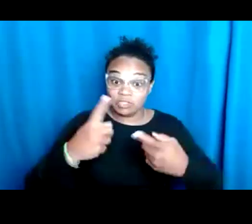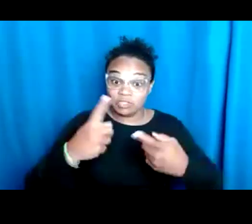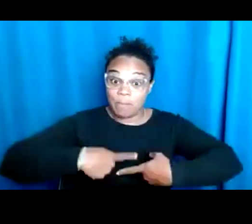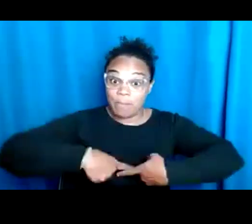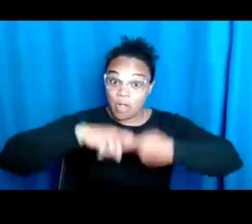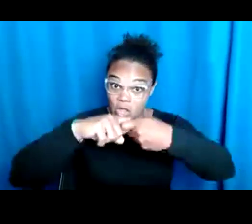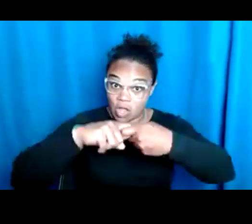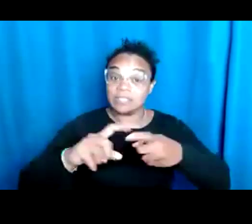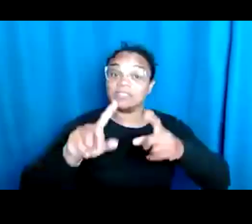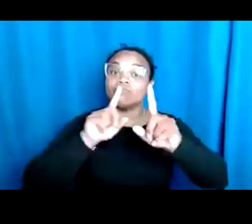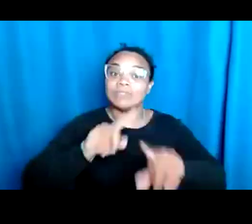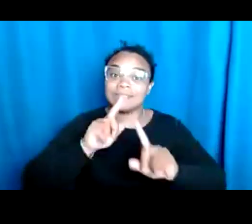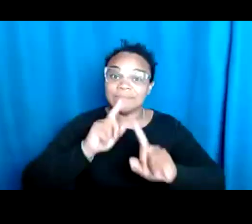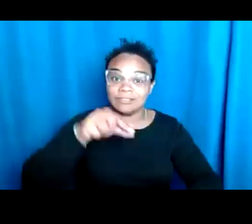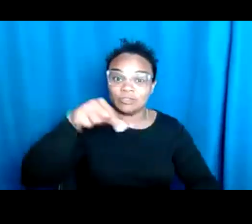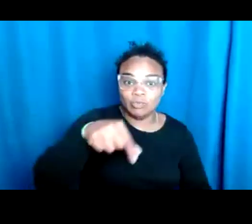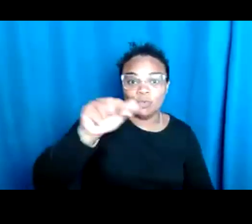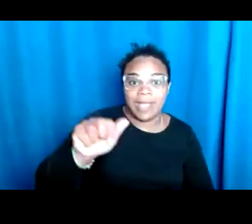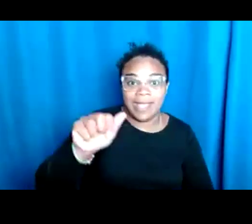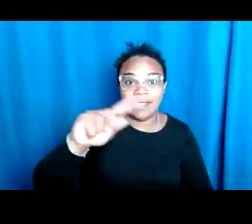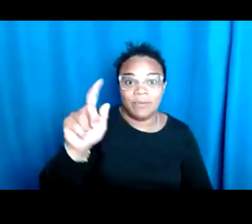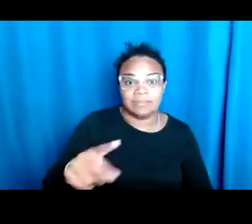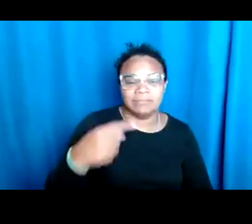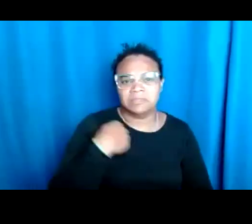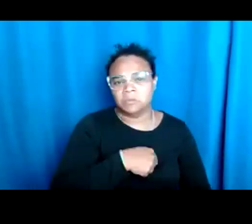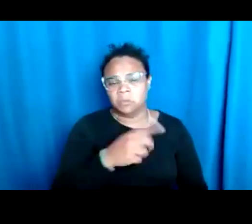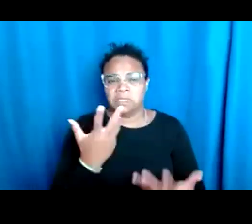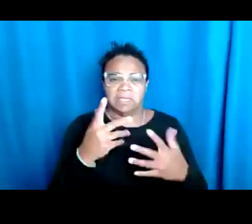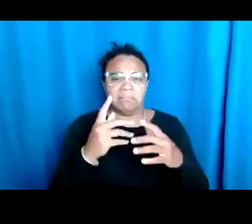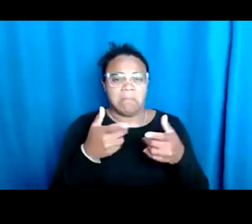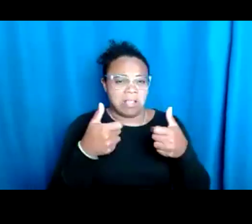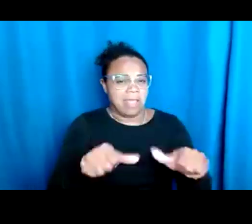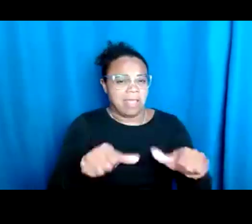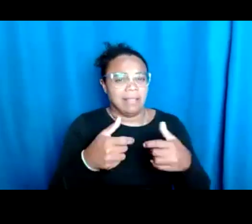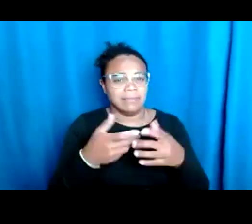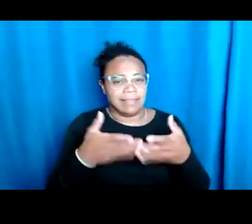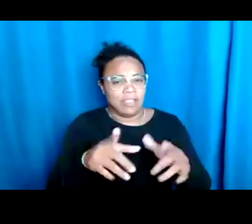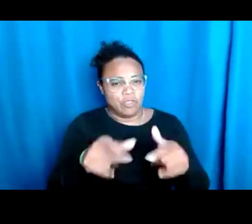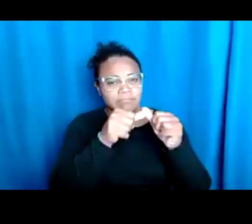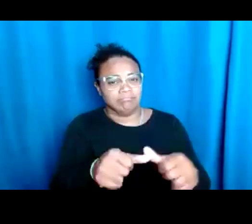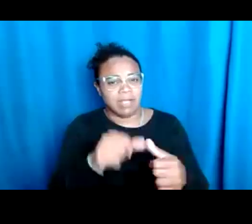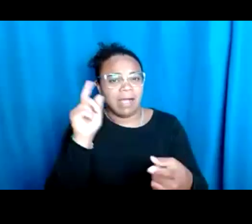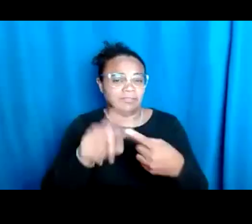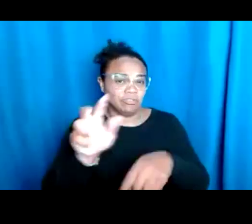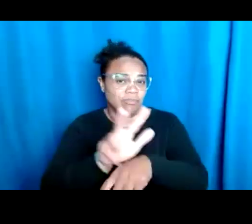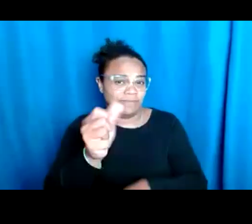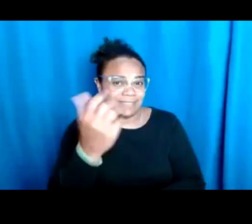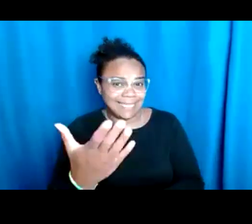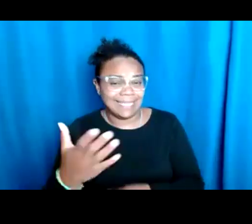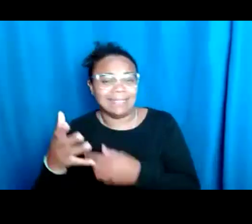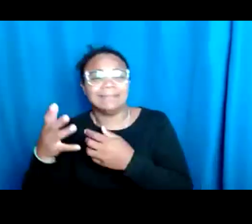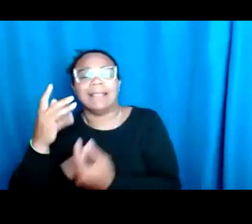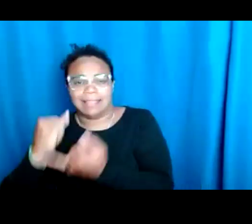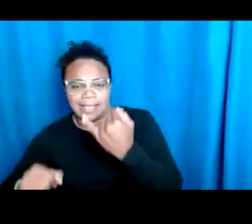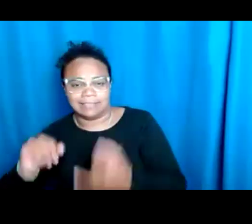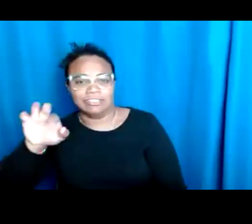the Q&A, Okay. we can give you until about 3:15, and that should leave Ruth plenty of time to go through the grant slides